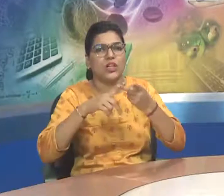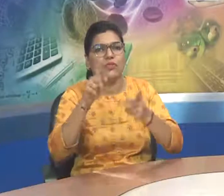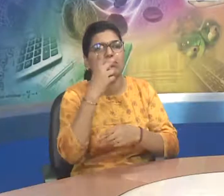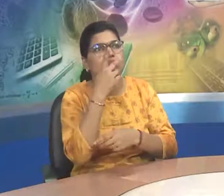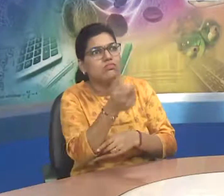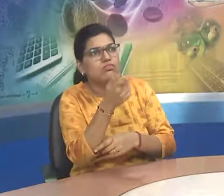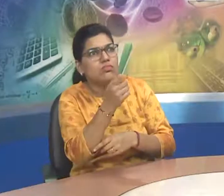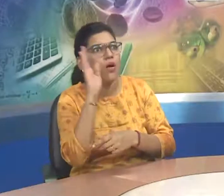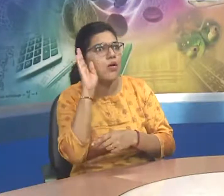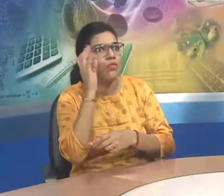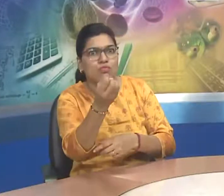means